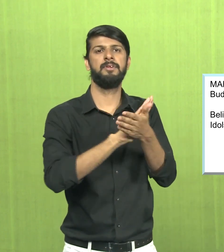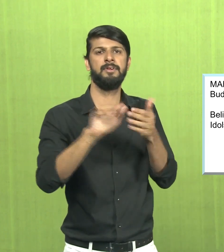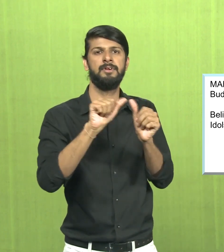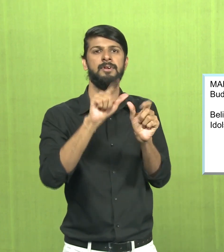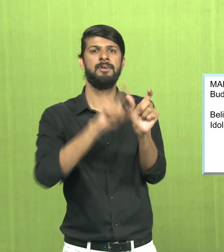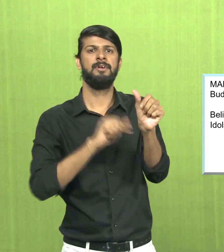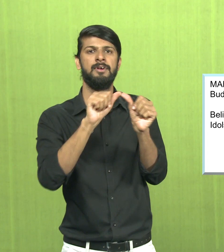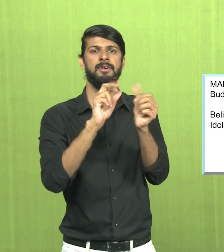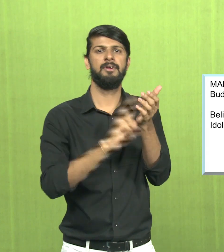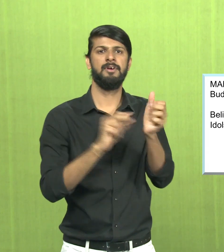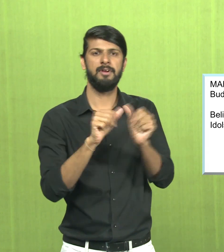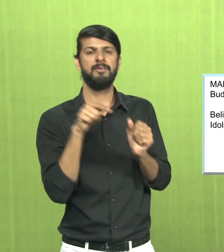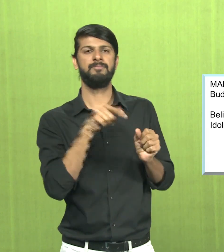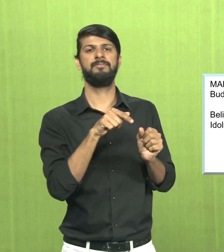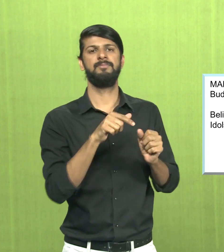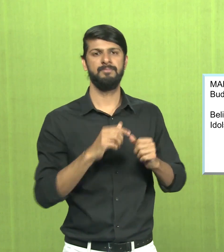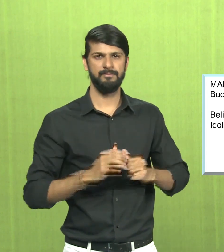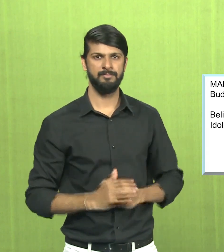And this sect is known as Mahayana.